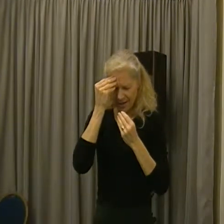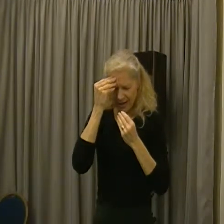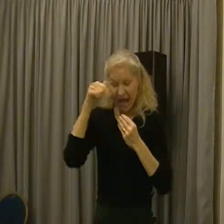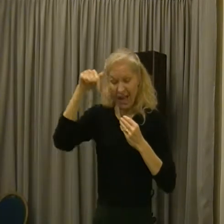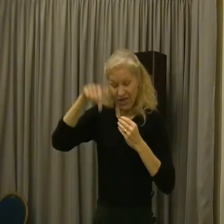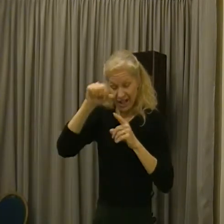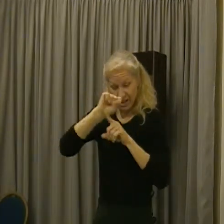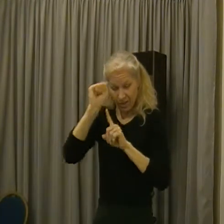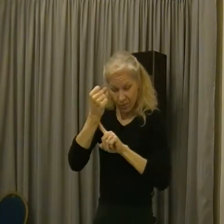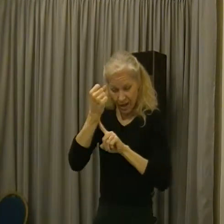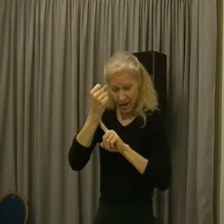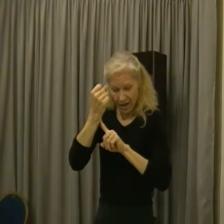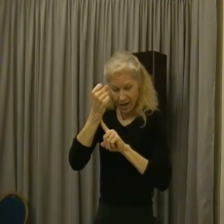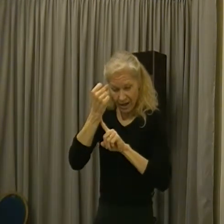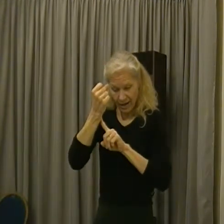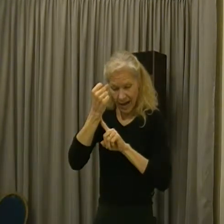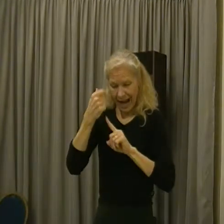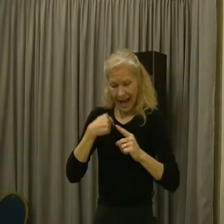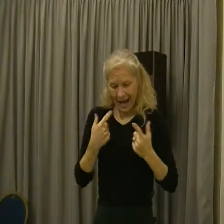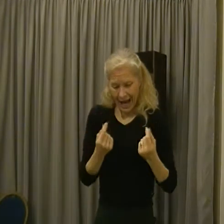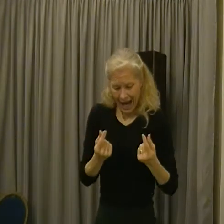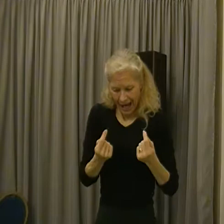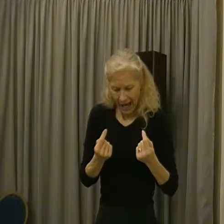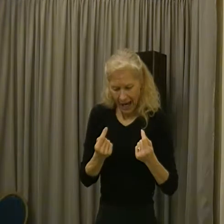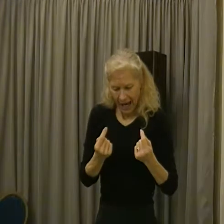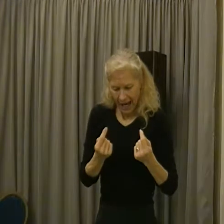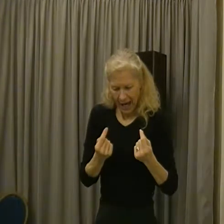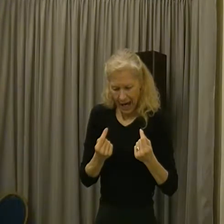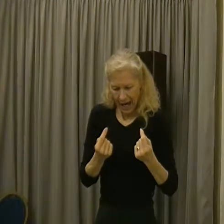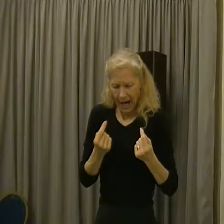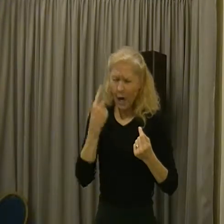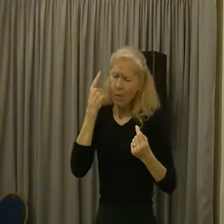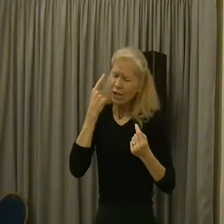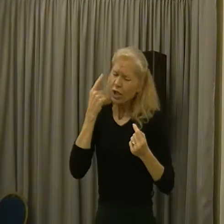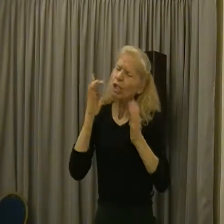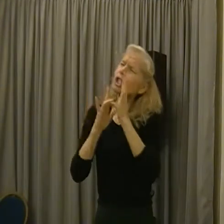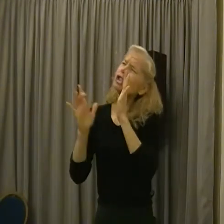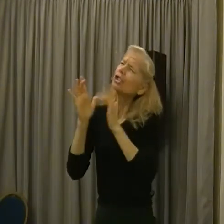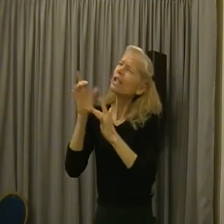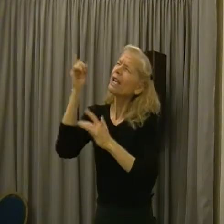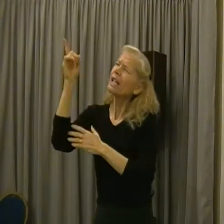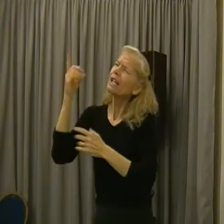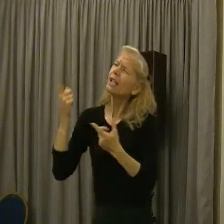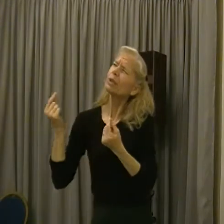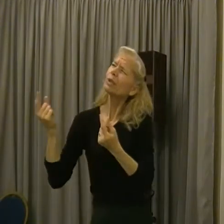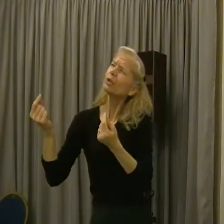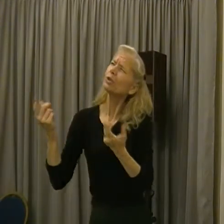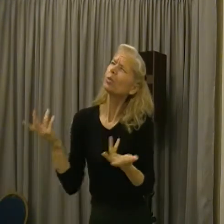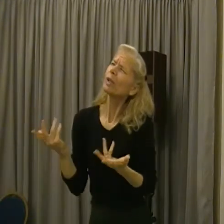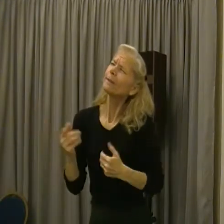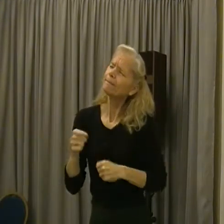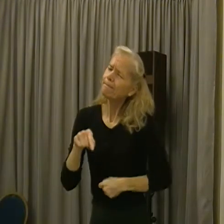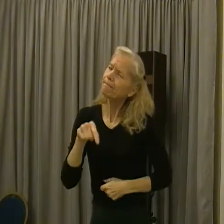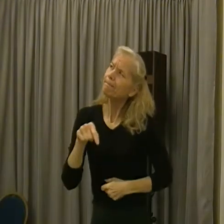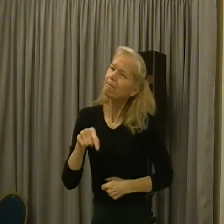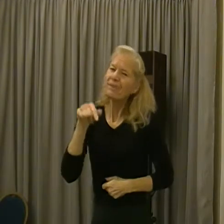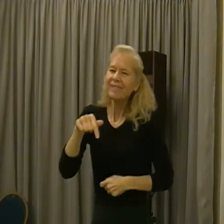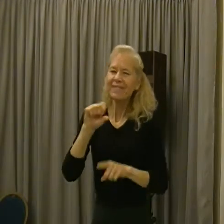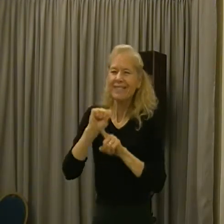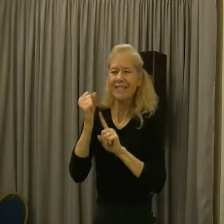knowing God. And first of all, we seek that because his delights are worthy of praise. We're going to look at some of the